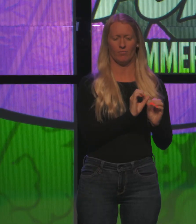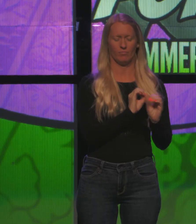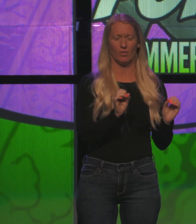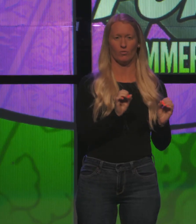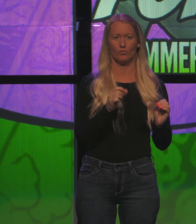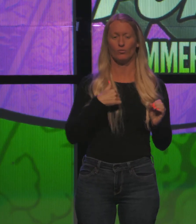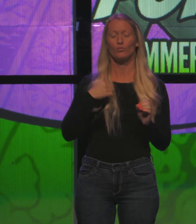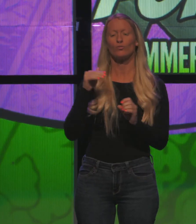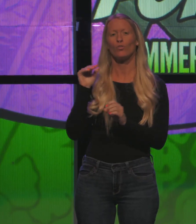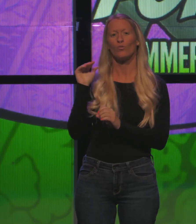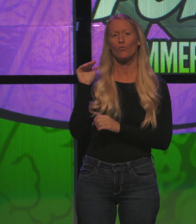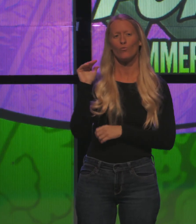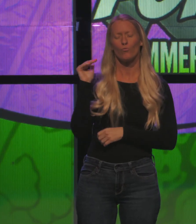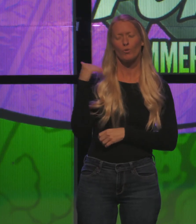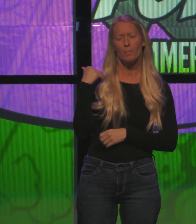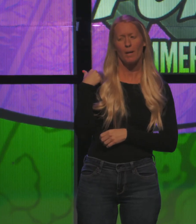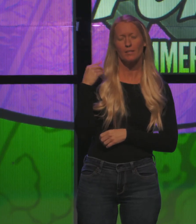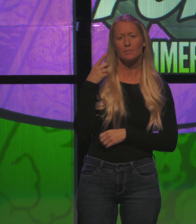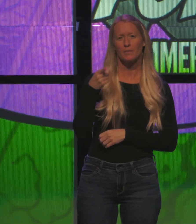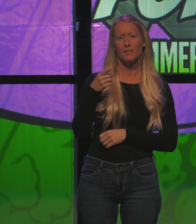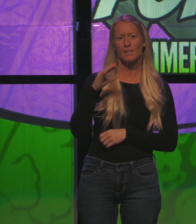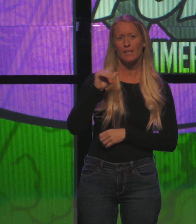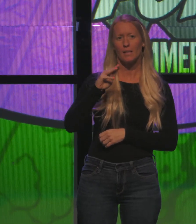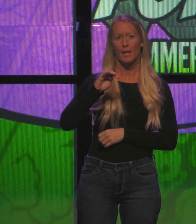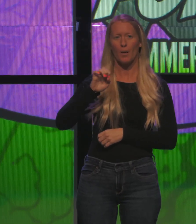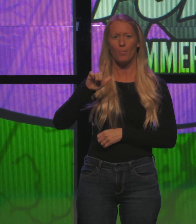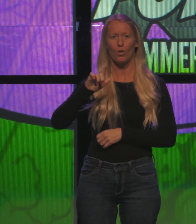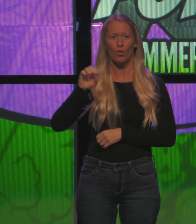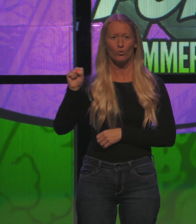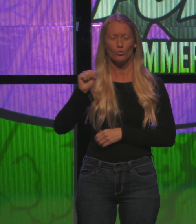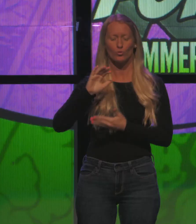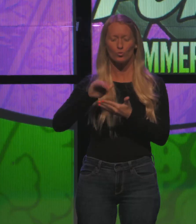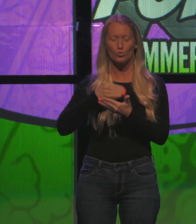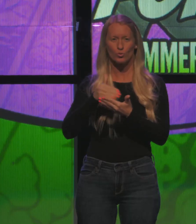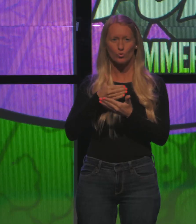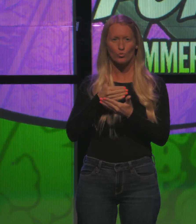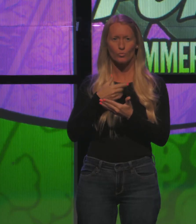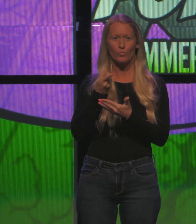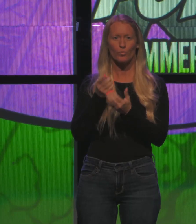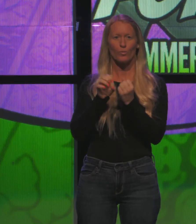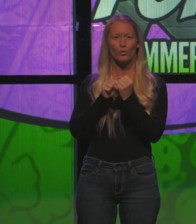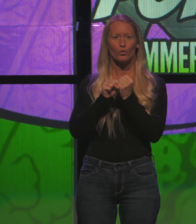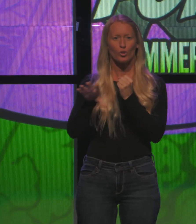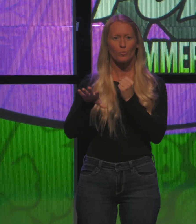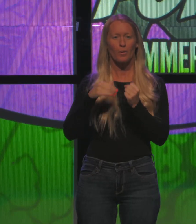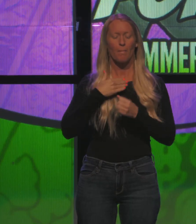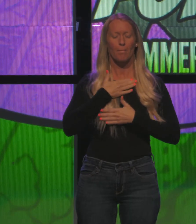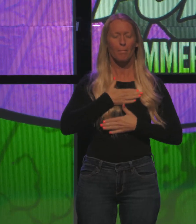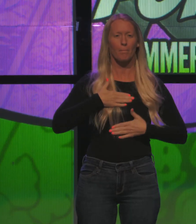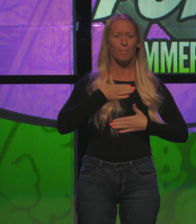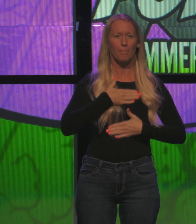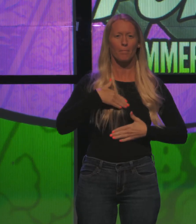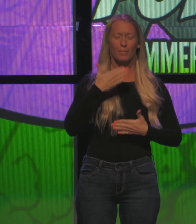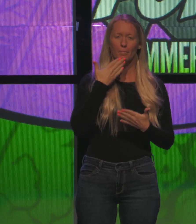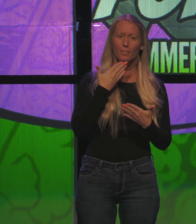soup commercial. Good. Yeah. Tomato soup with a grilled cheese. Yummy. Today's a cool